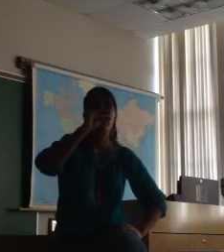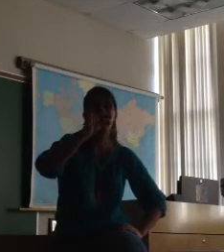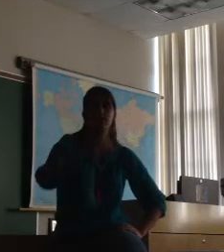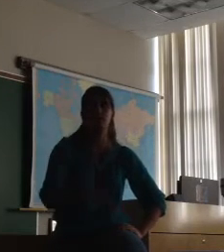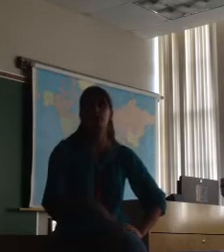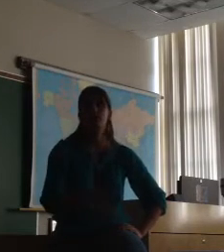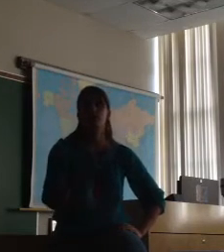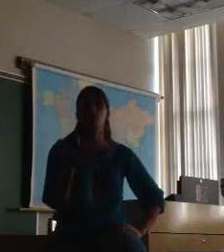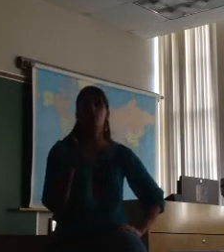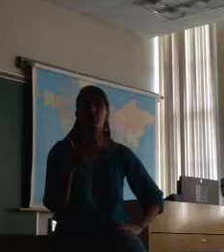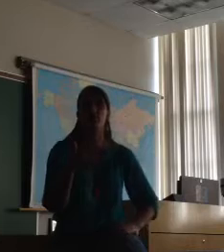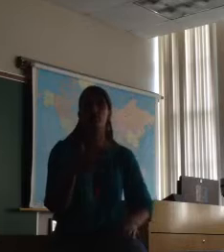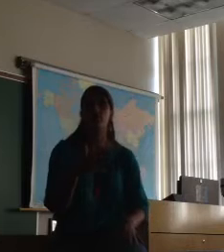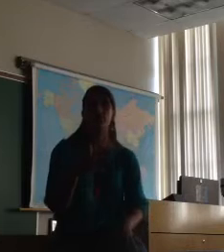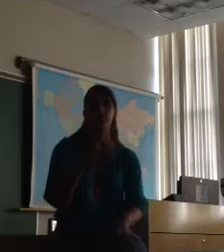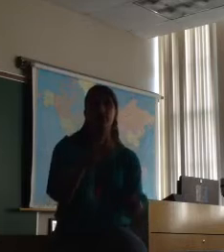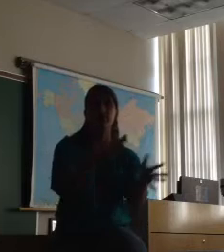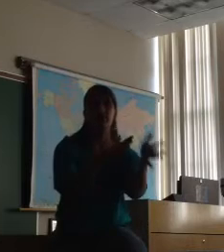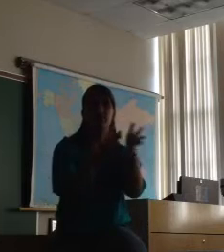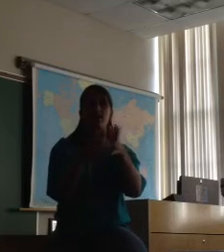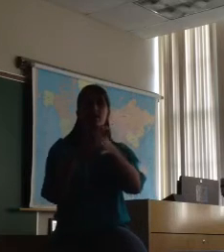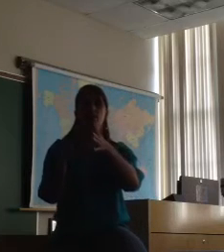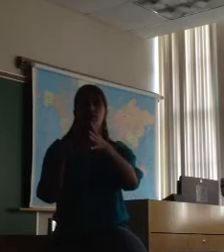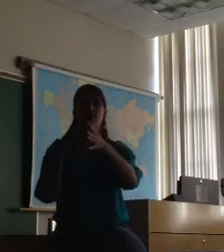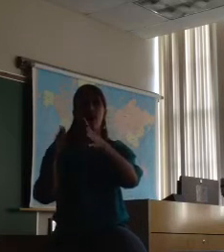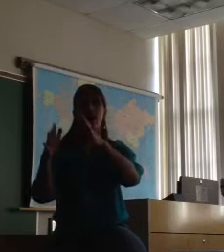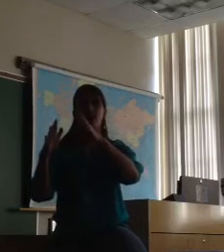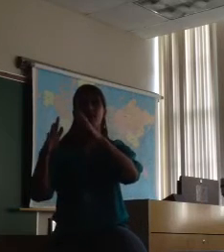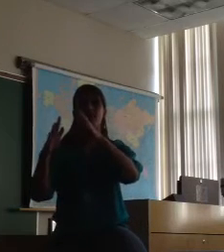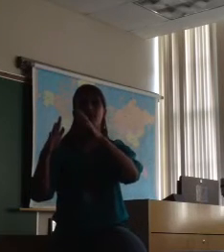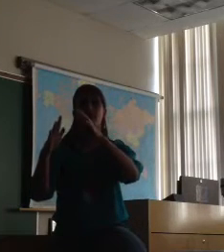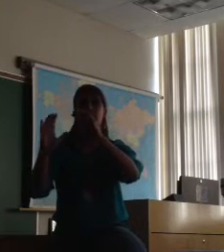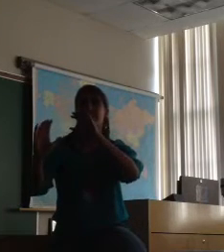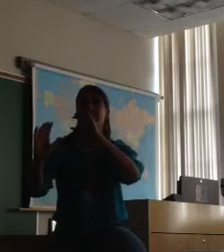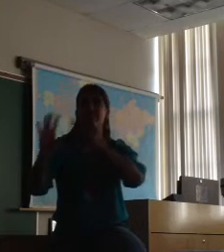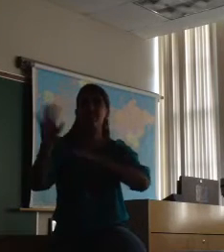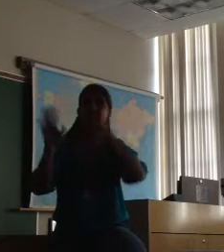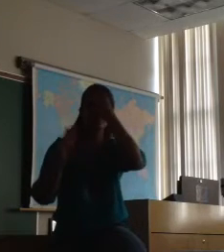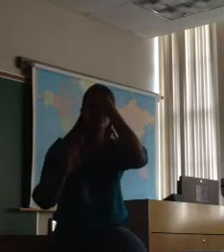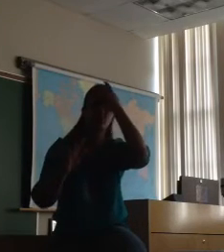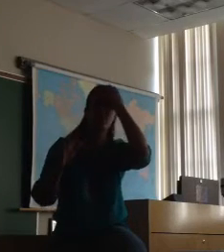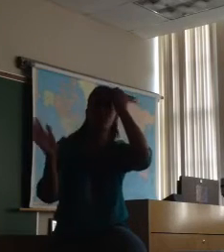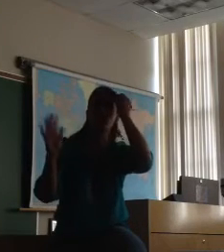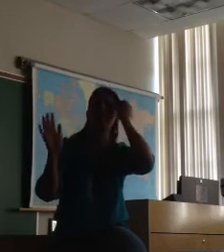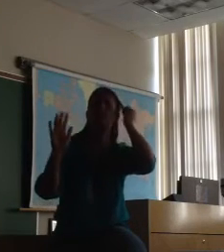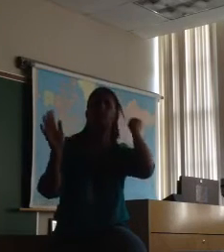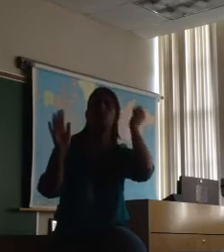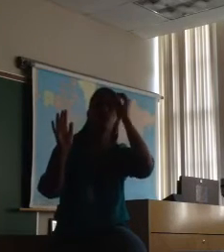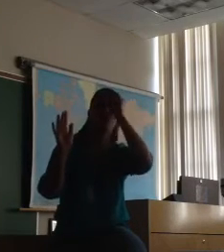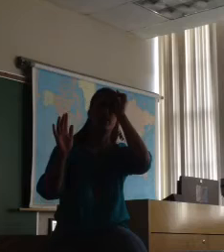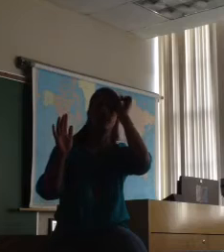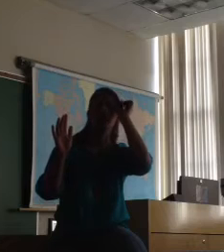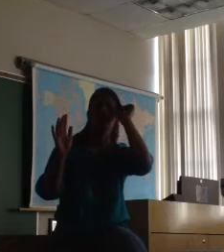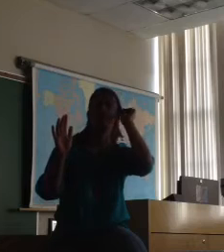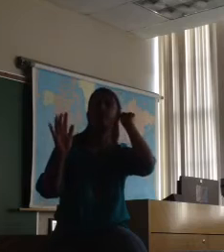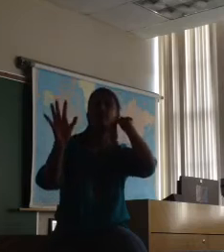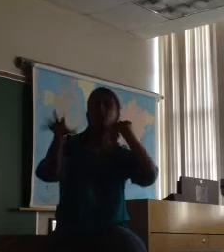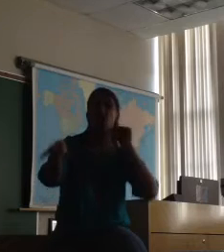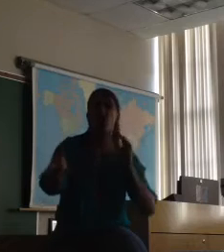this, you have to be careful because it's kind of CL5, C, and they call it different ways. But the ones Yeah, you learn like the basic claw. ones. The claw